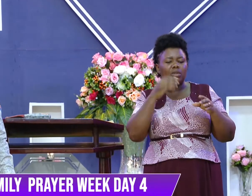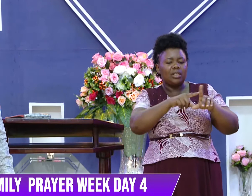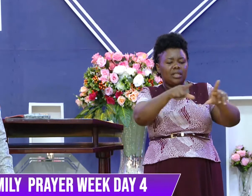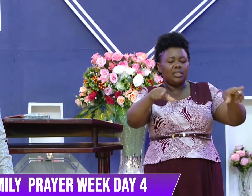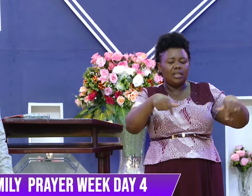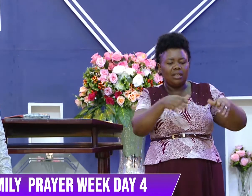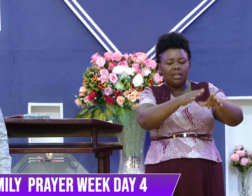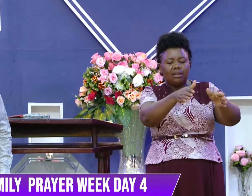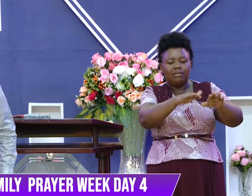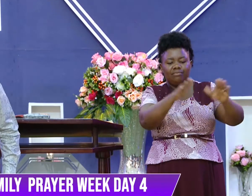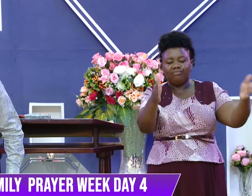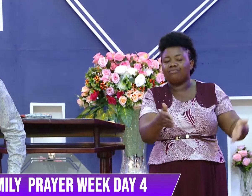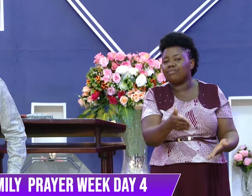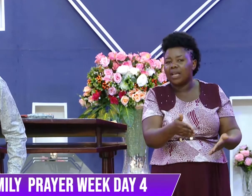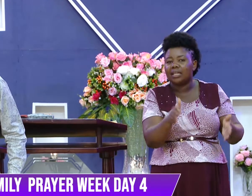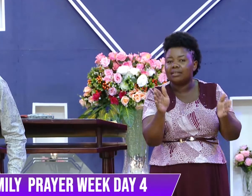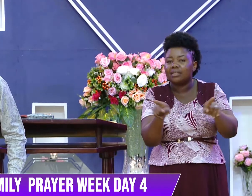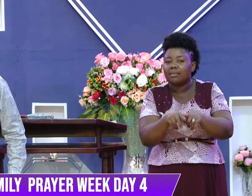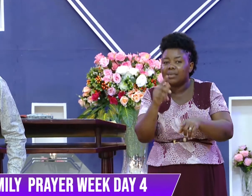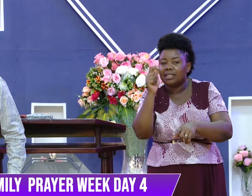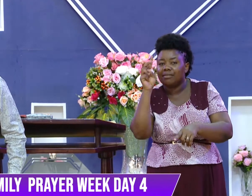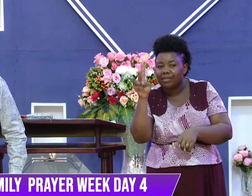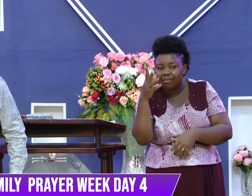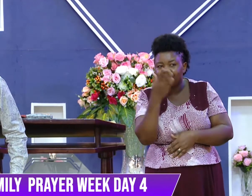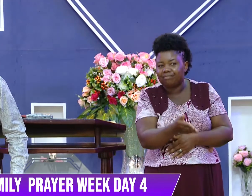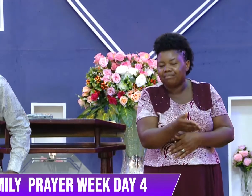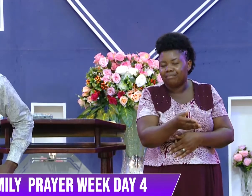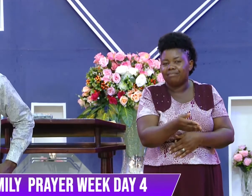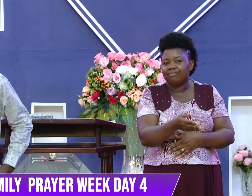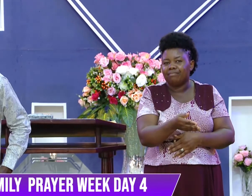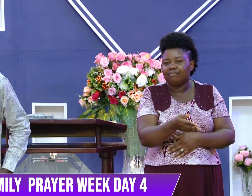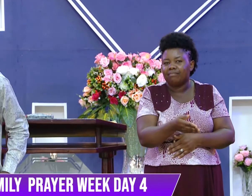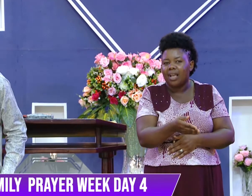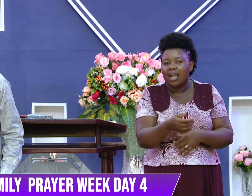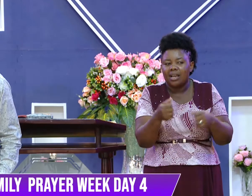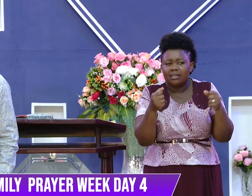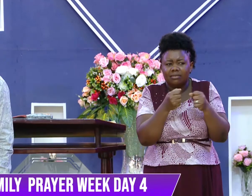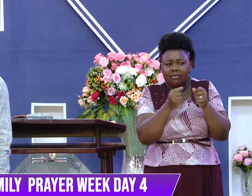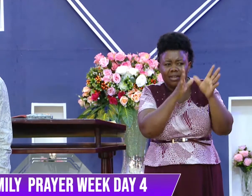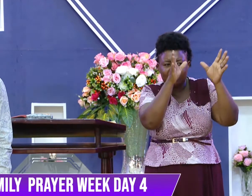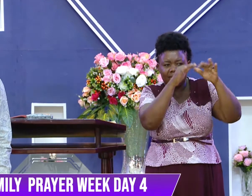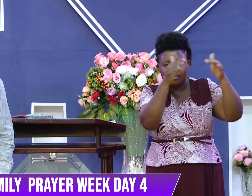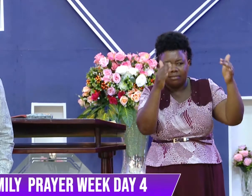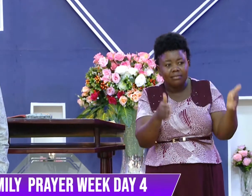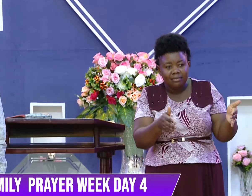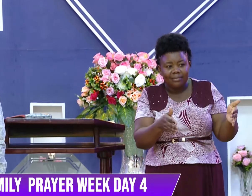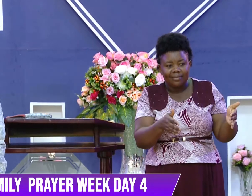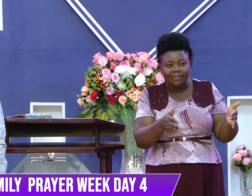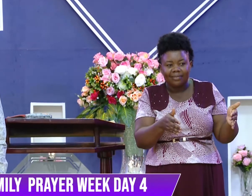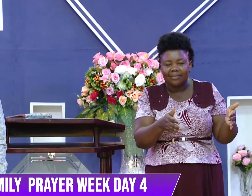Together with the dining. I bought a television set. With a fridge.